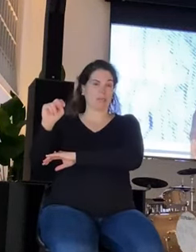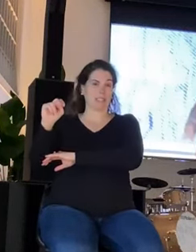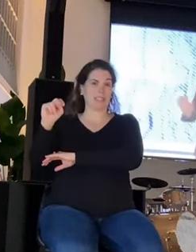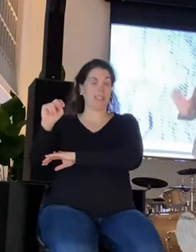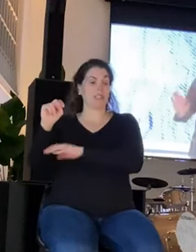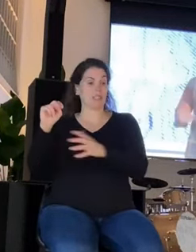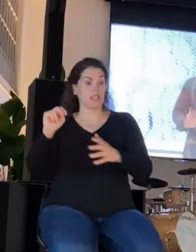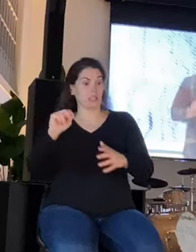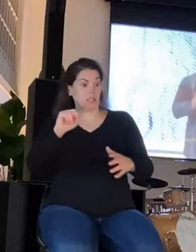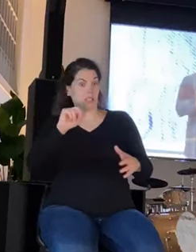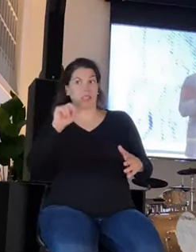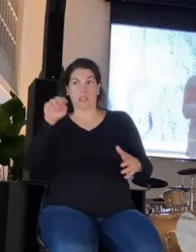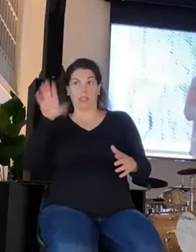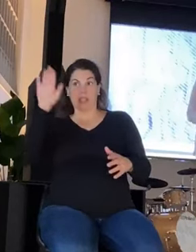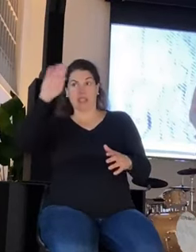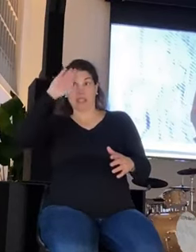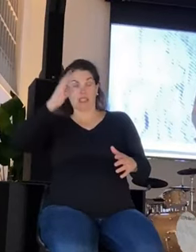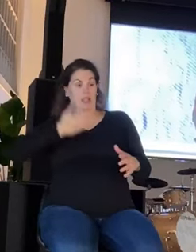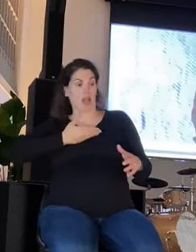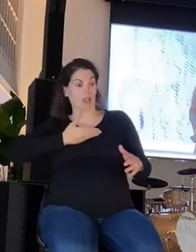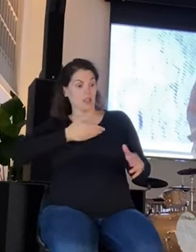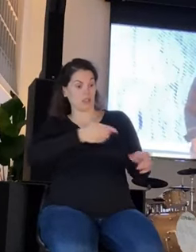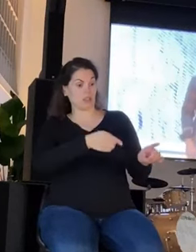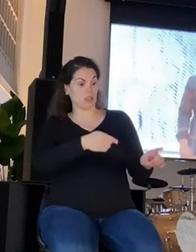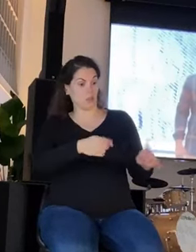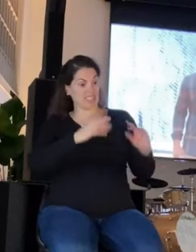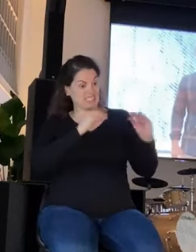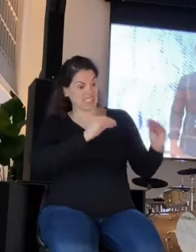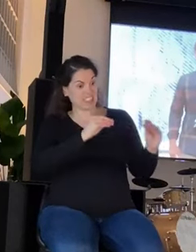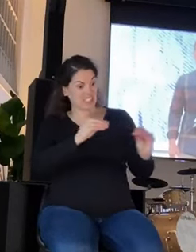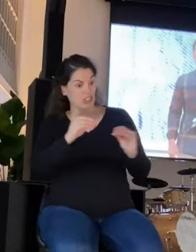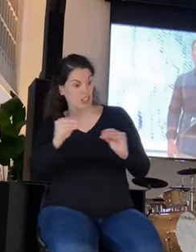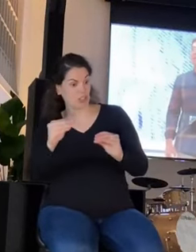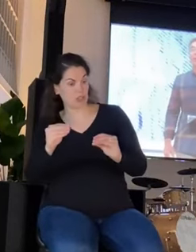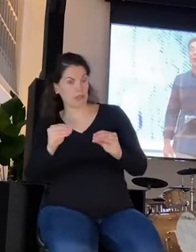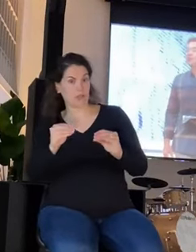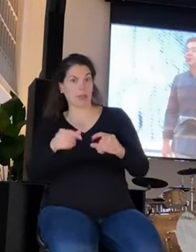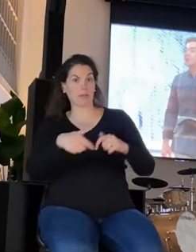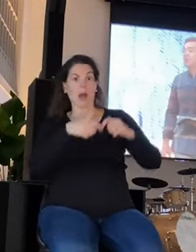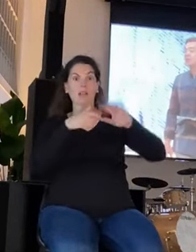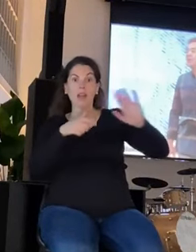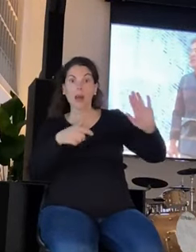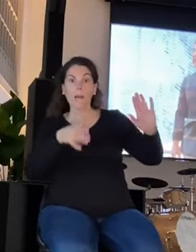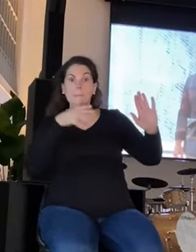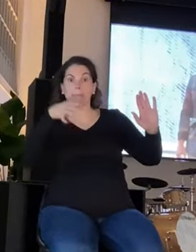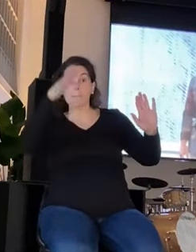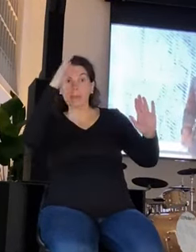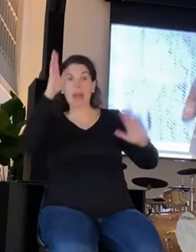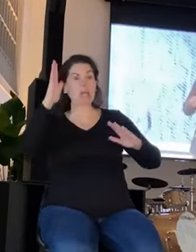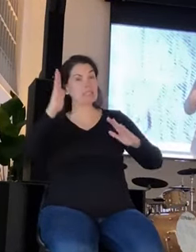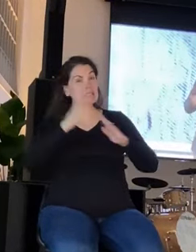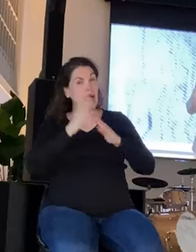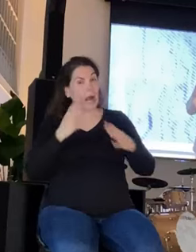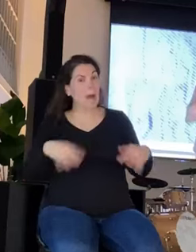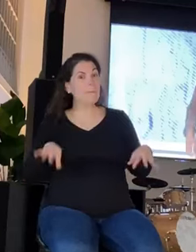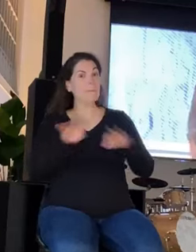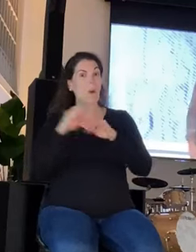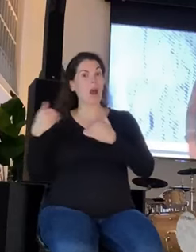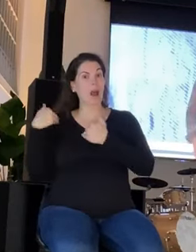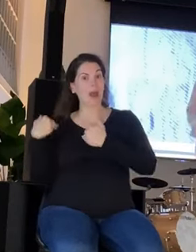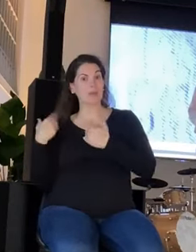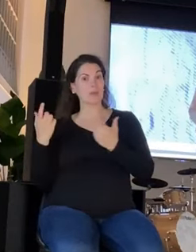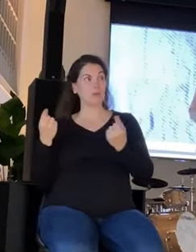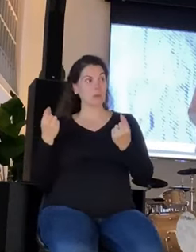his sons. And may I just pause for a minute and say, parents, the most important responsibility you have is to do